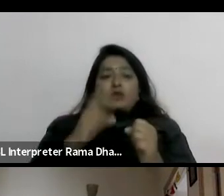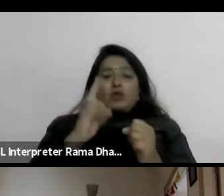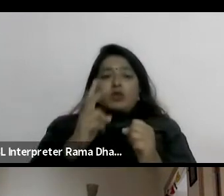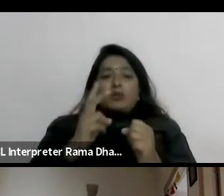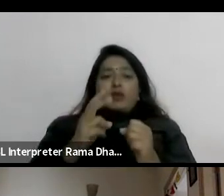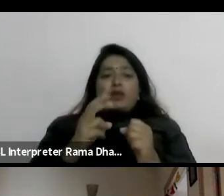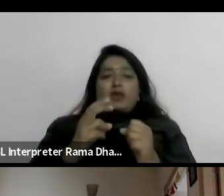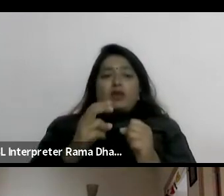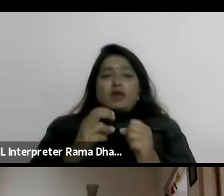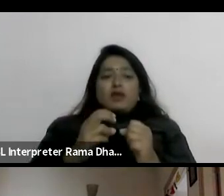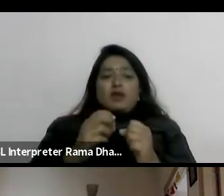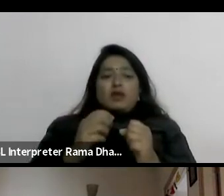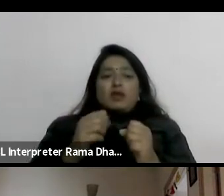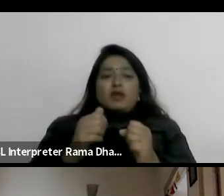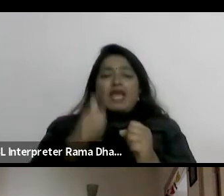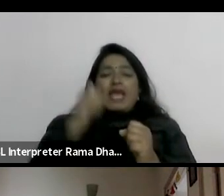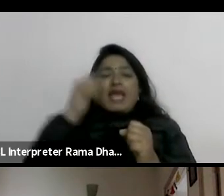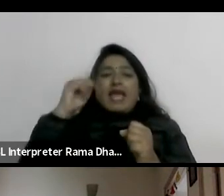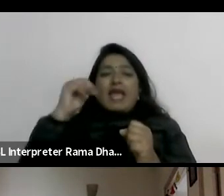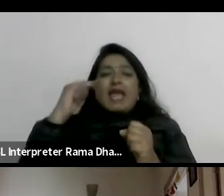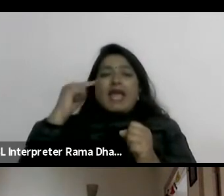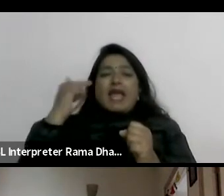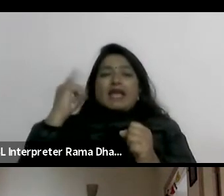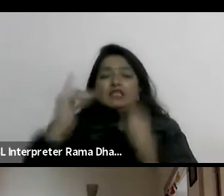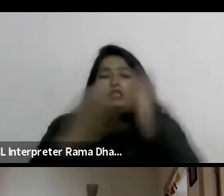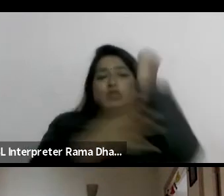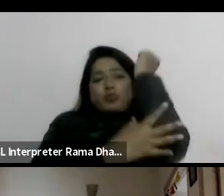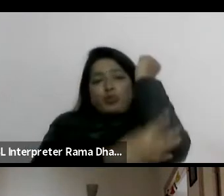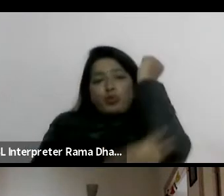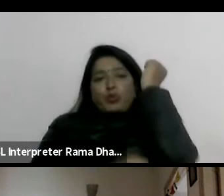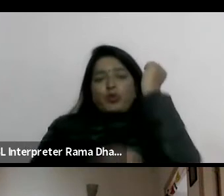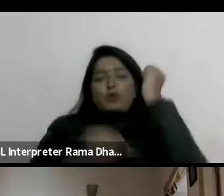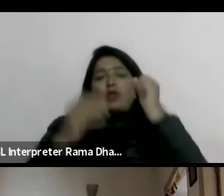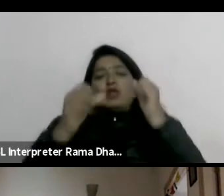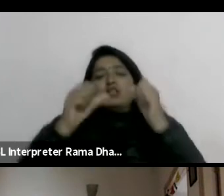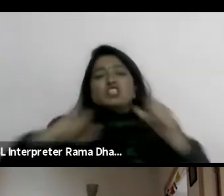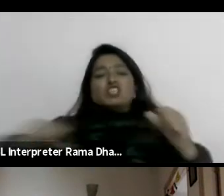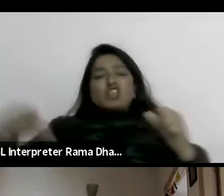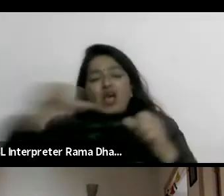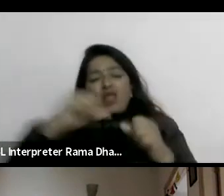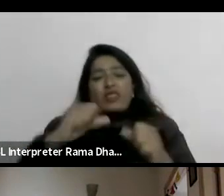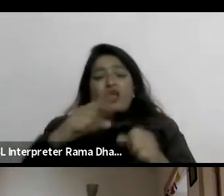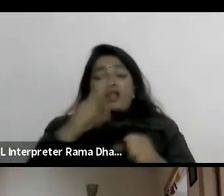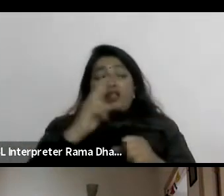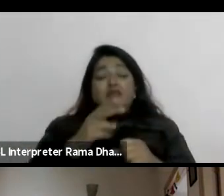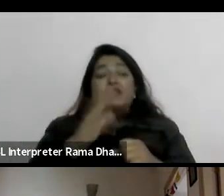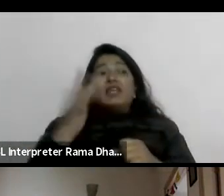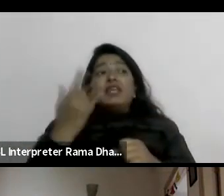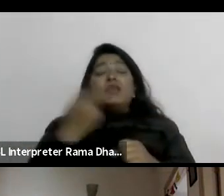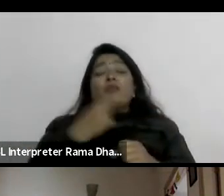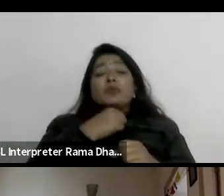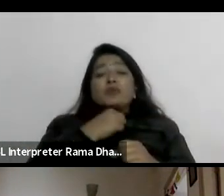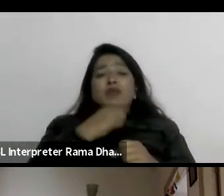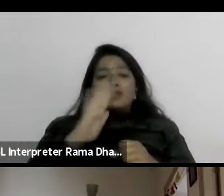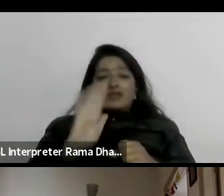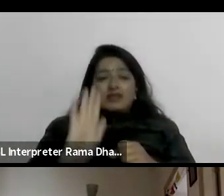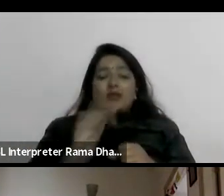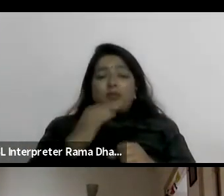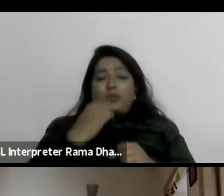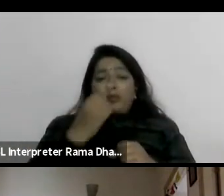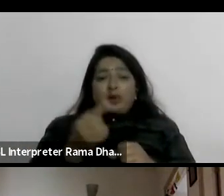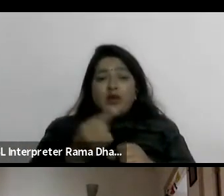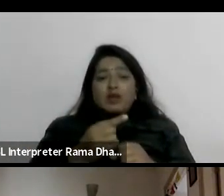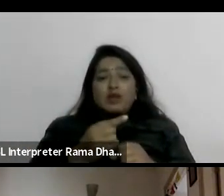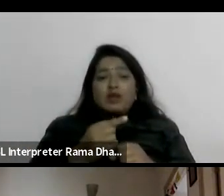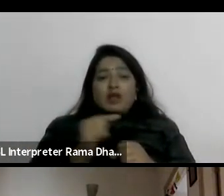people, anti-people in general, anti-poor people, and it believes in creating a